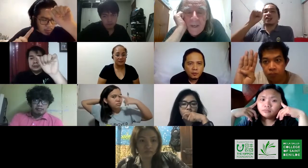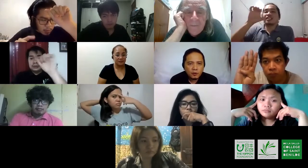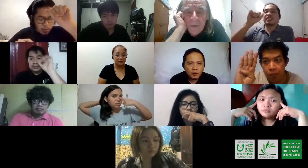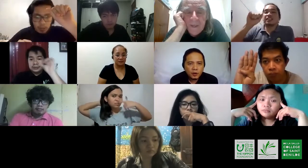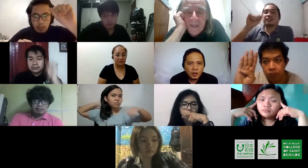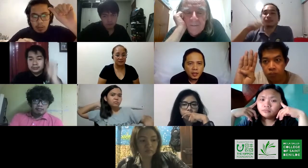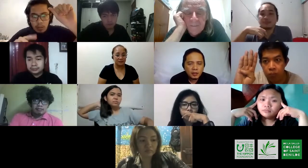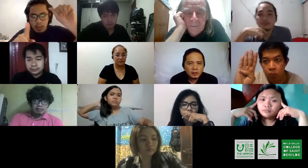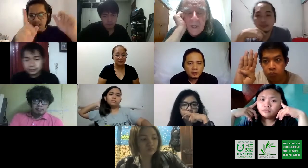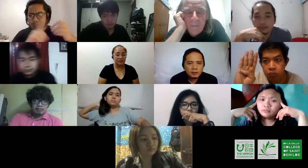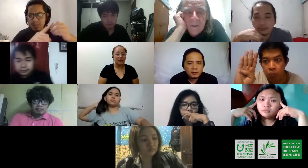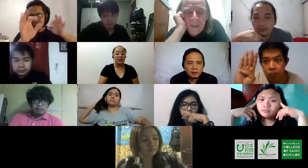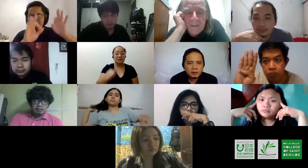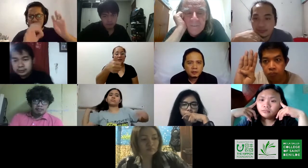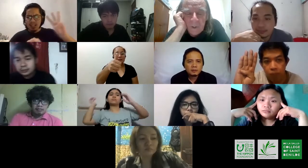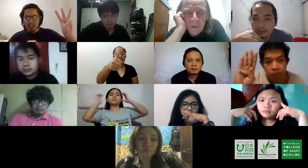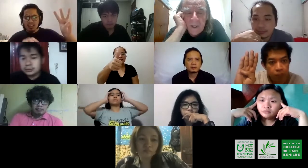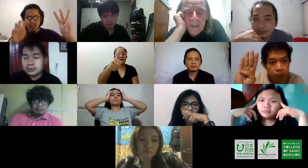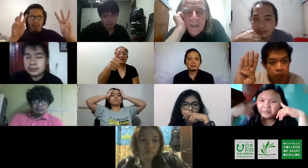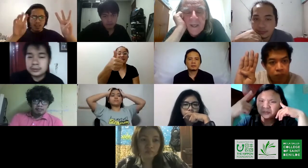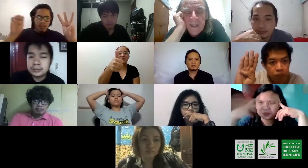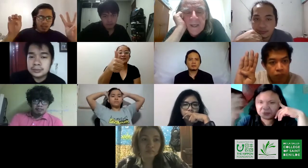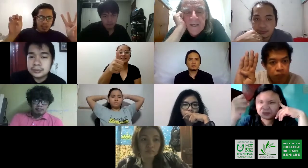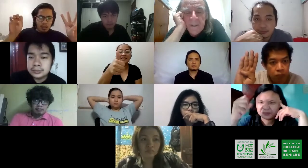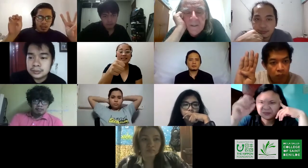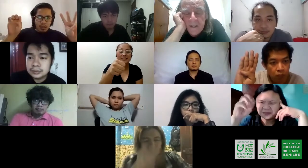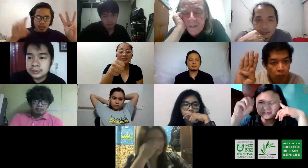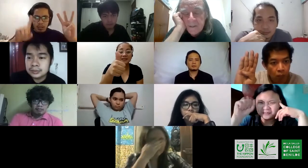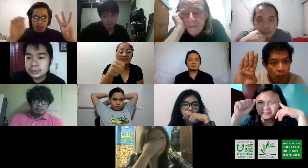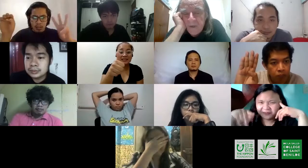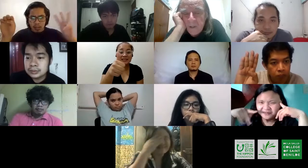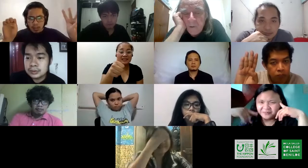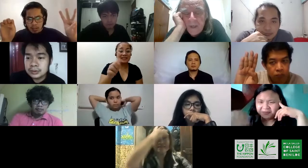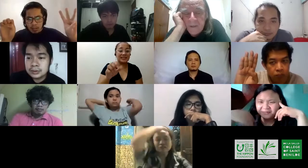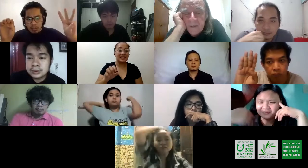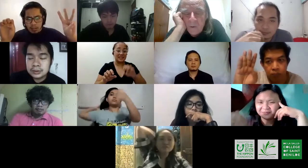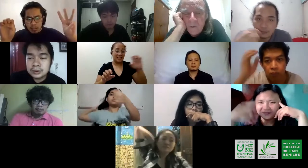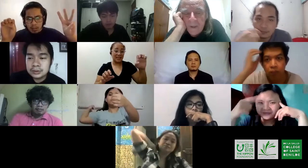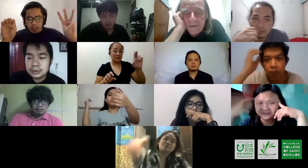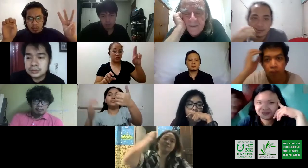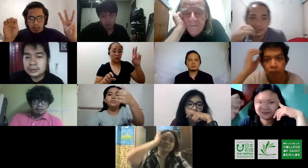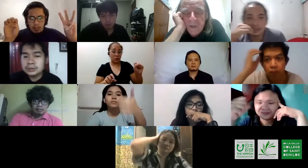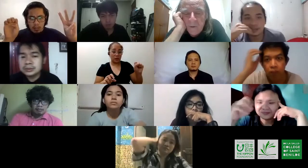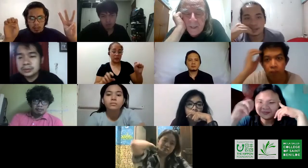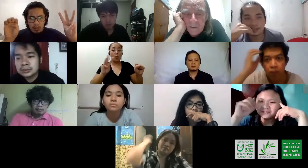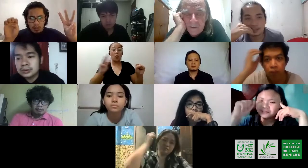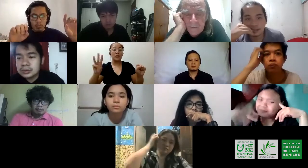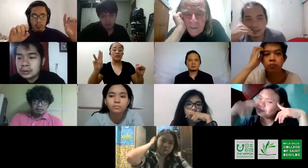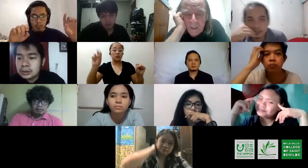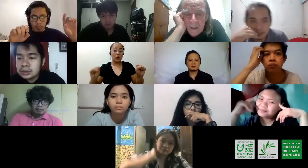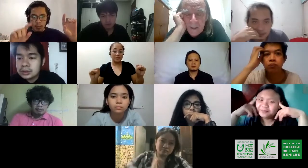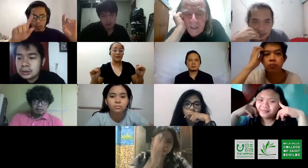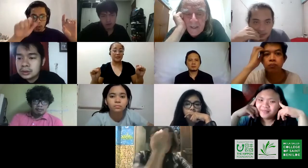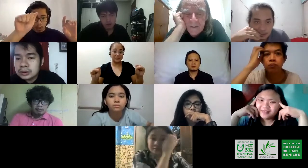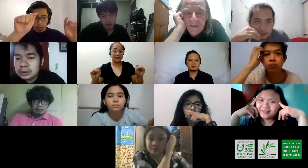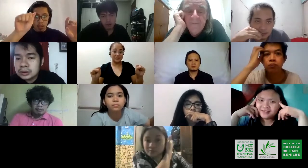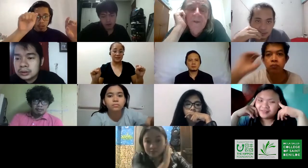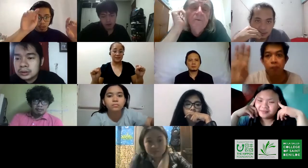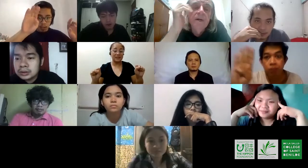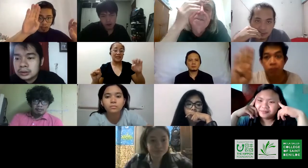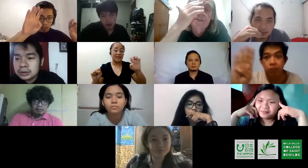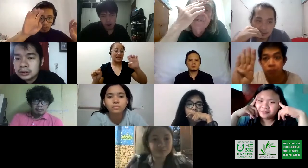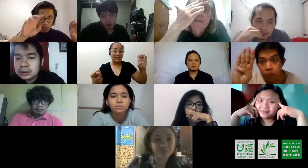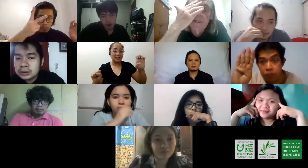Okay, number for 10. Number 10, okay? Is it east of the US or west of the US? East